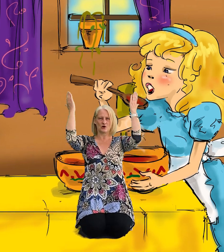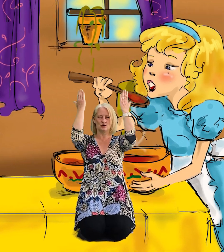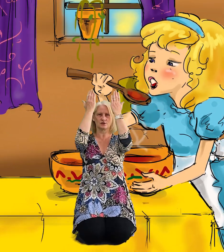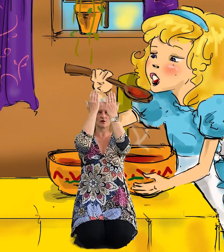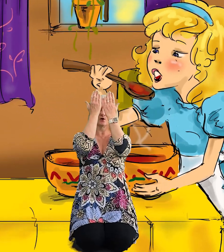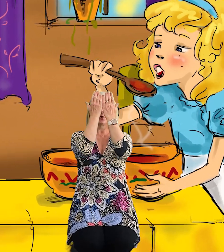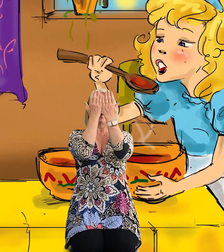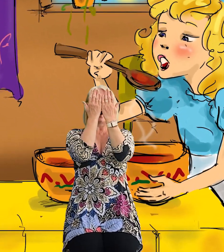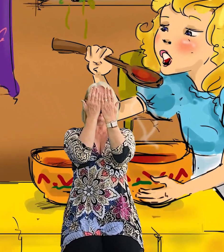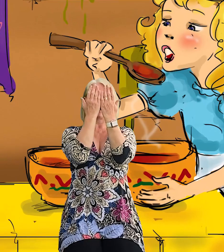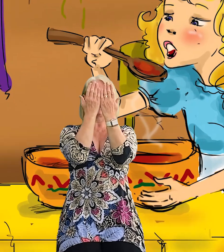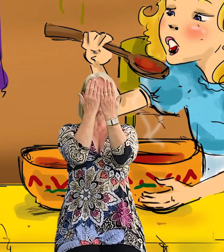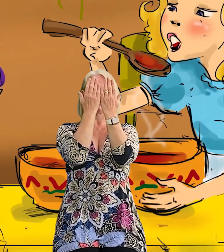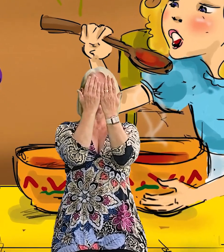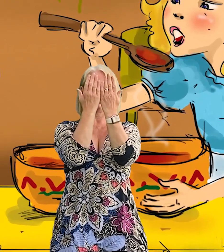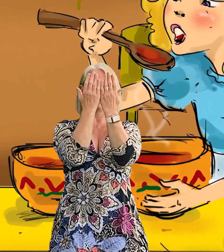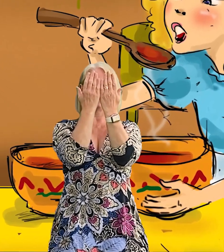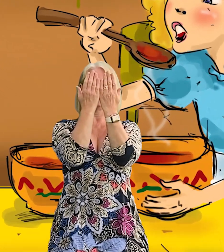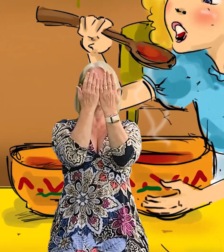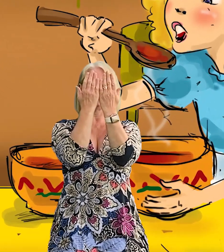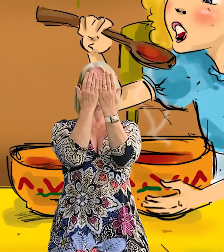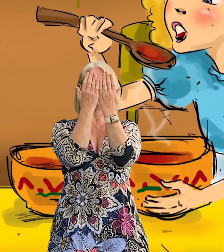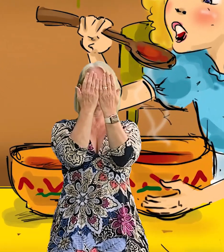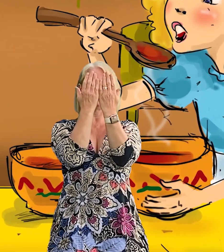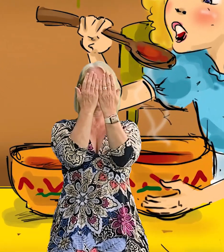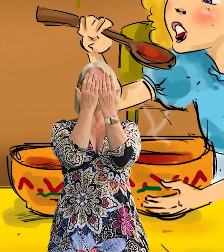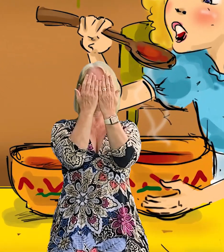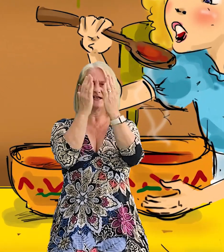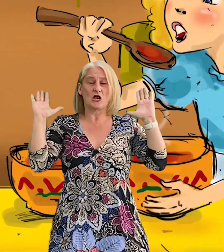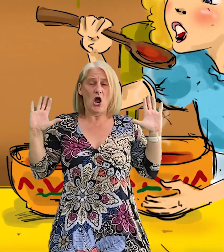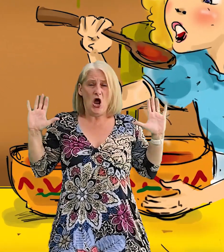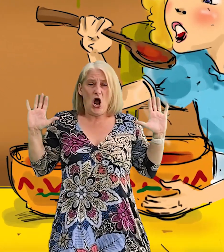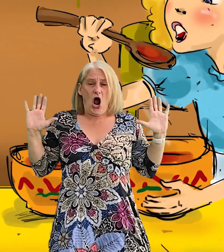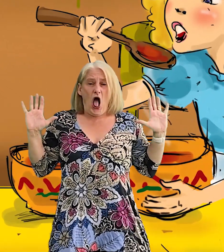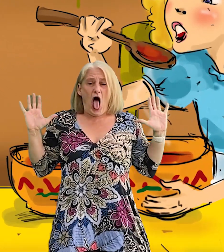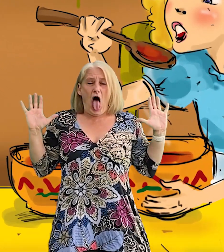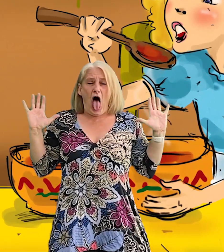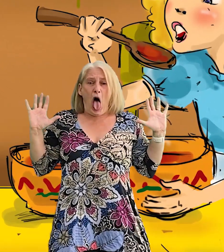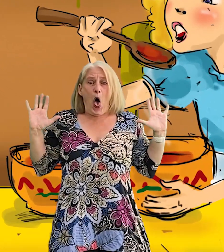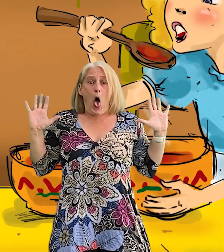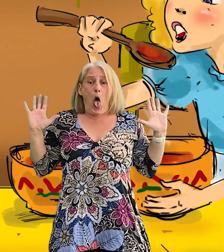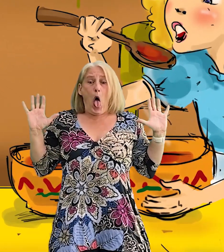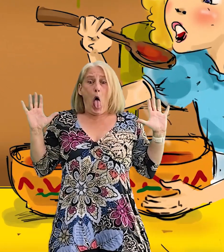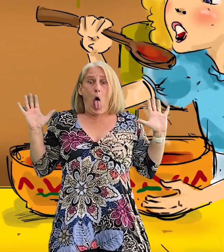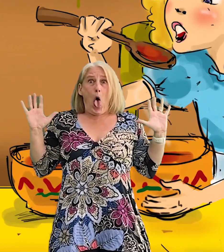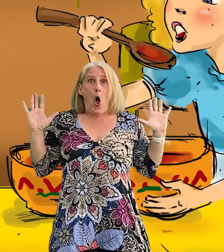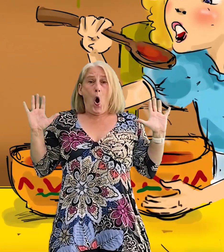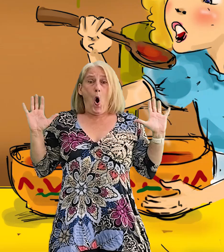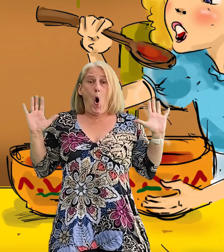hot, hide. One, two, three, face. Hot, hot, oh.